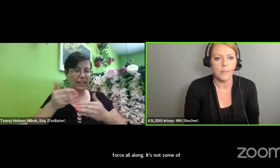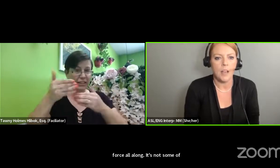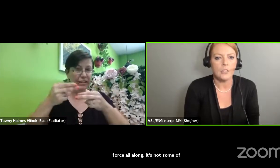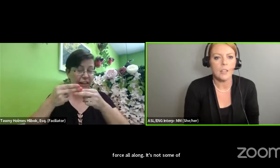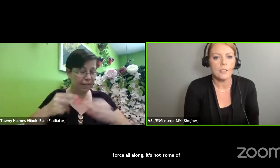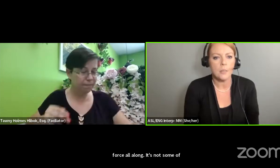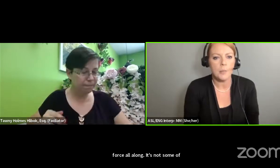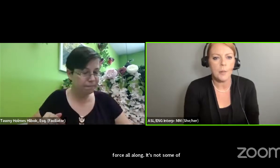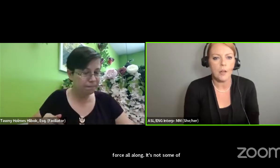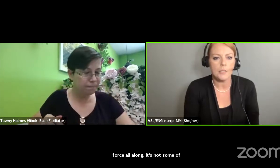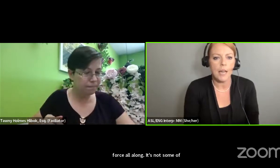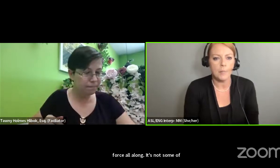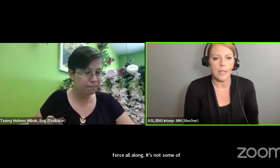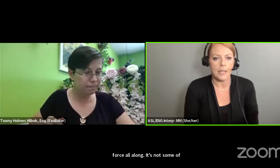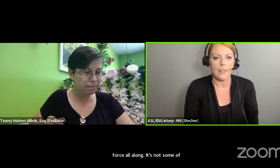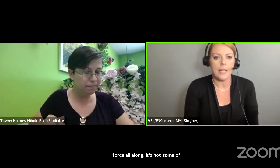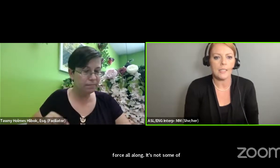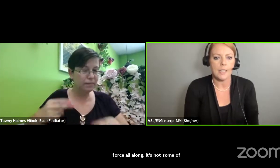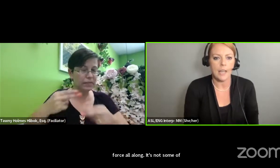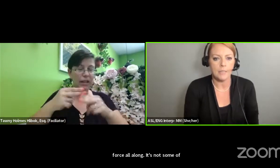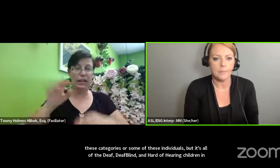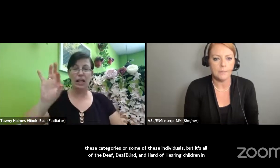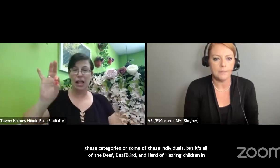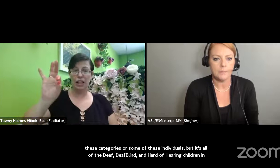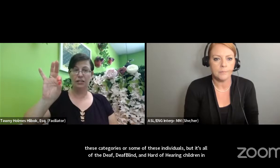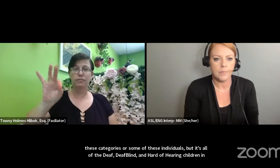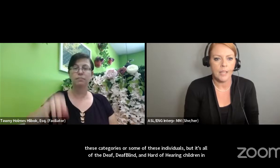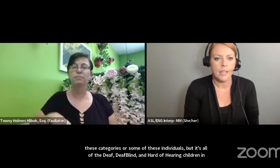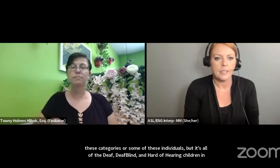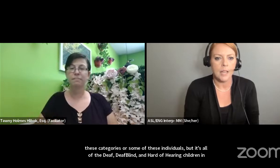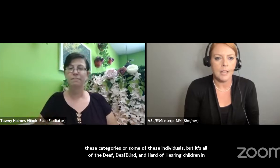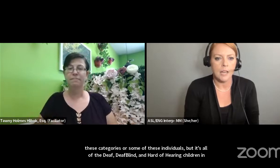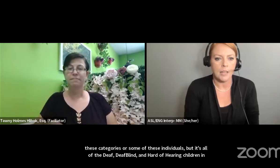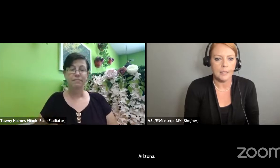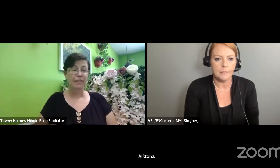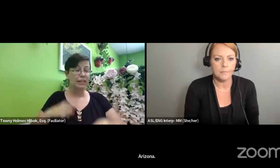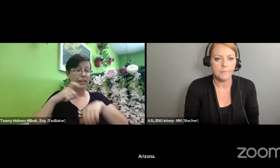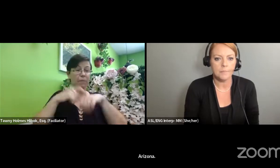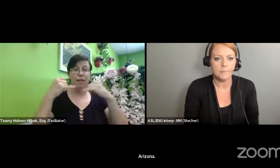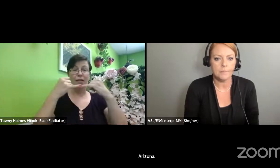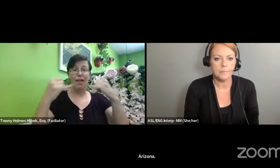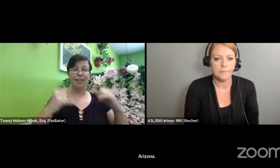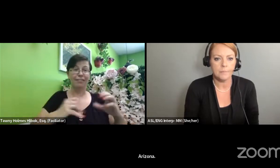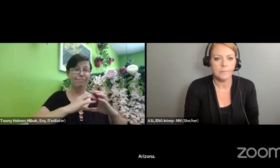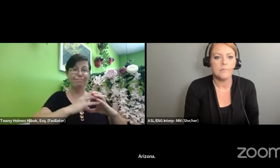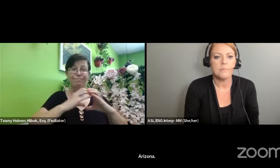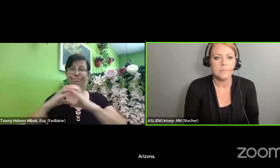Now, I'll talk a little bit about our timeline on the next slide. Slide 9